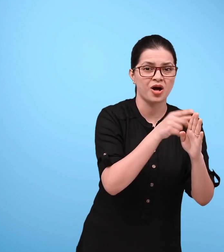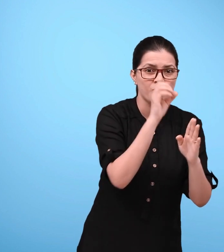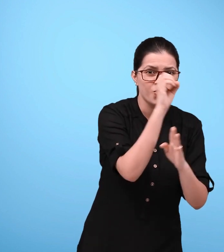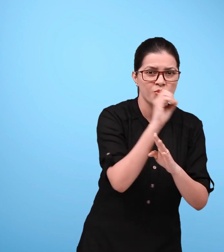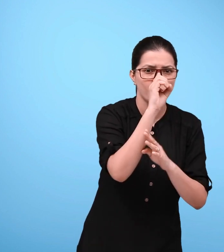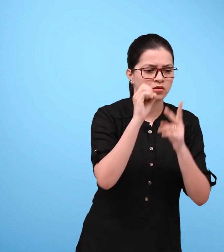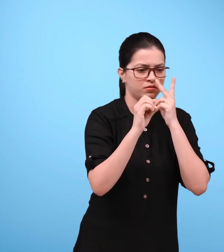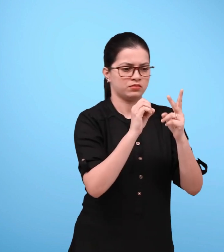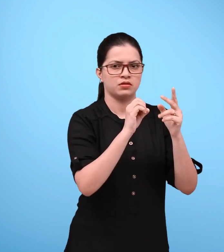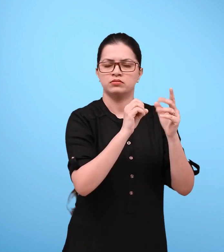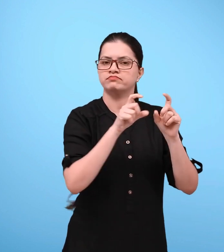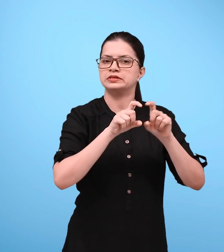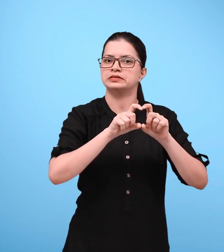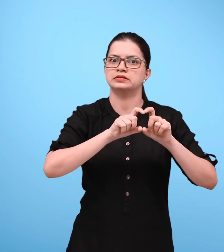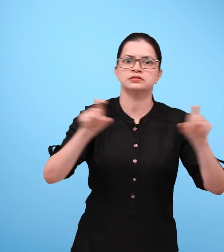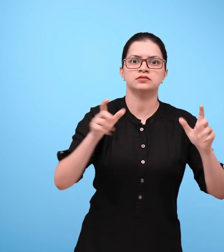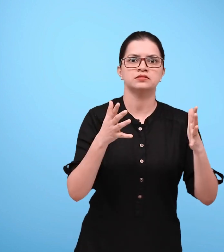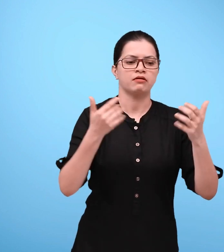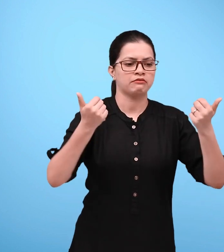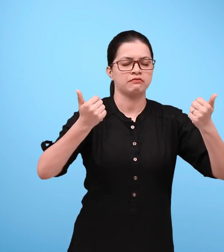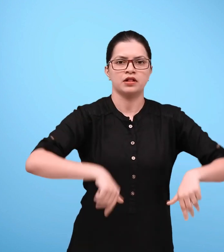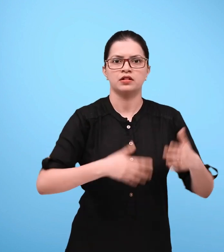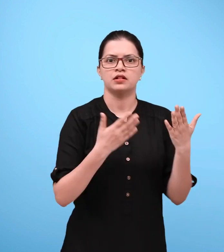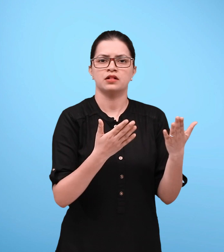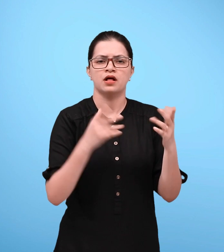You may not be able to see the zero mark clearly.